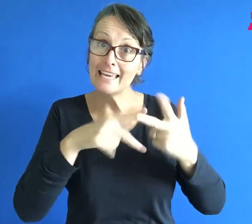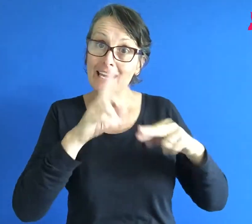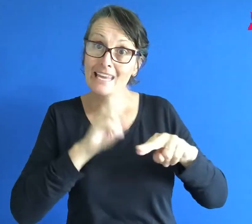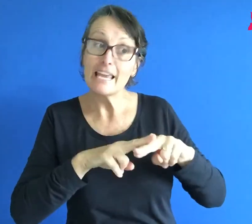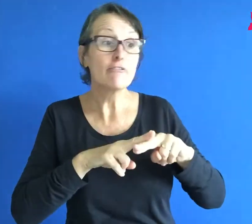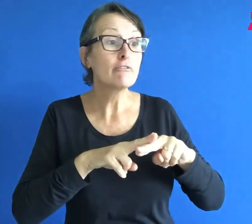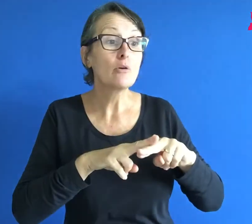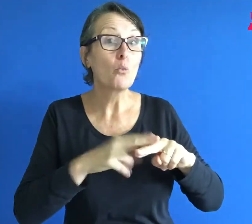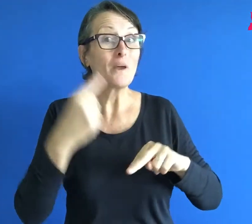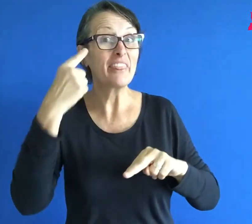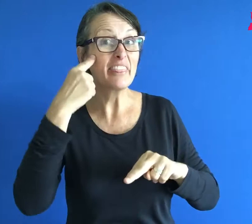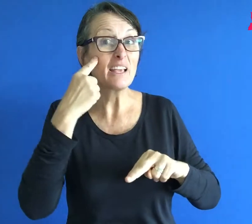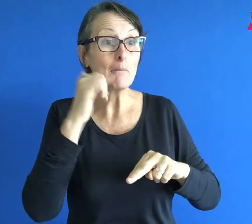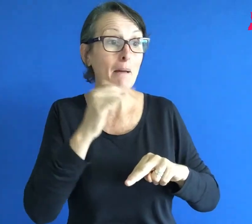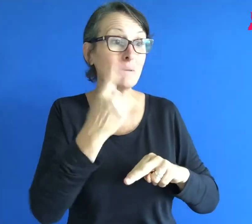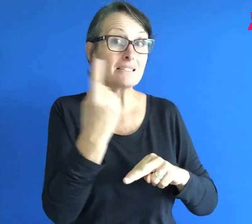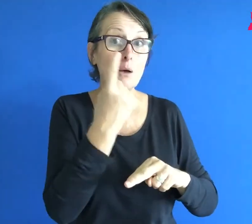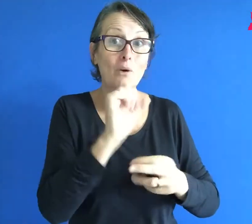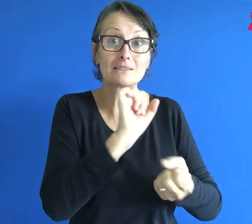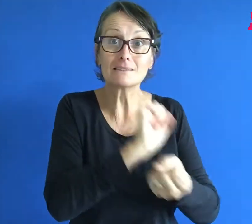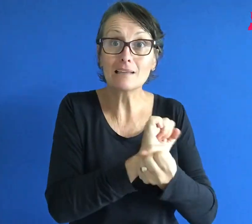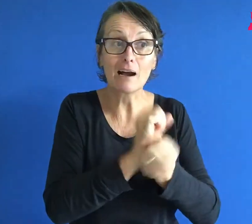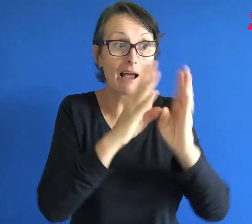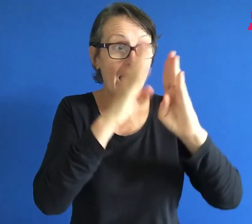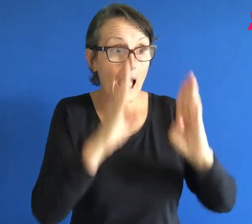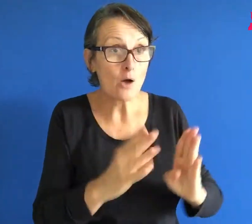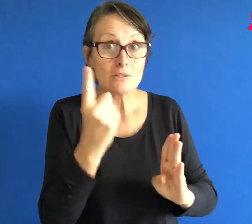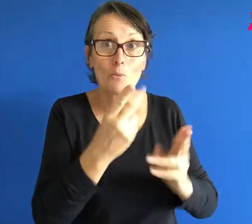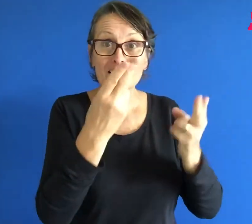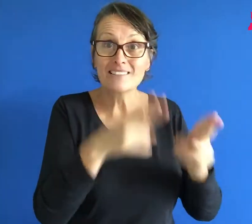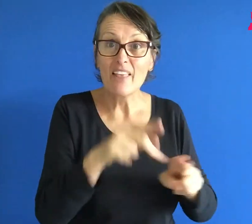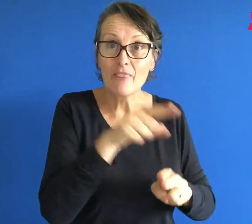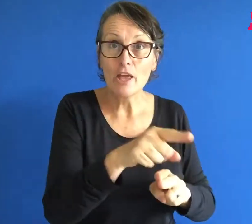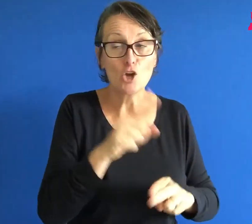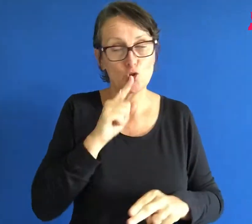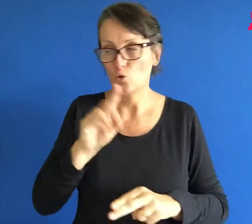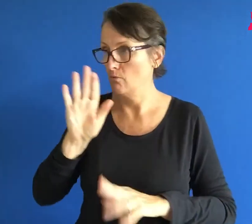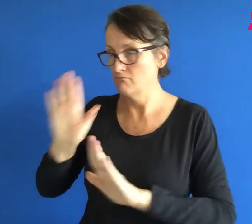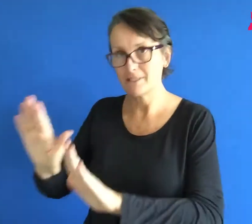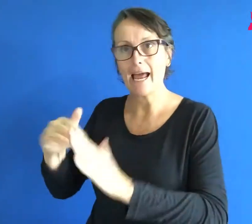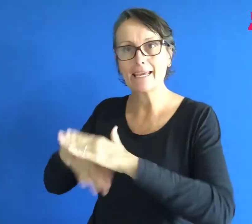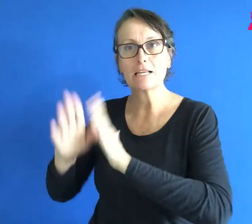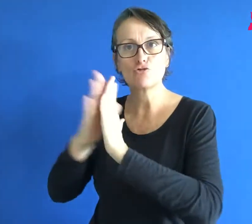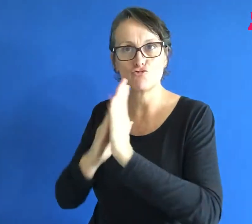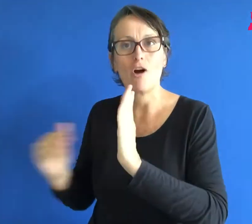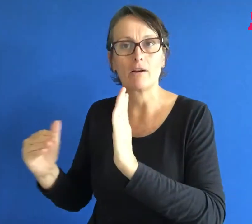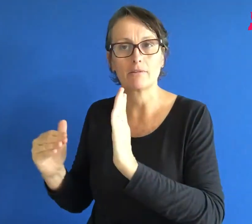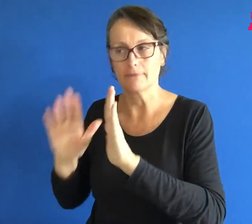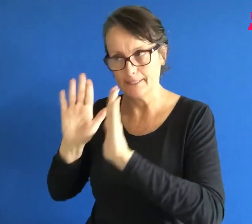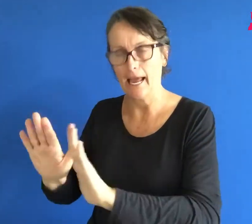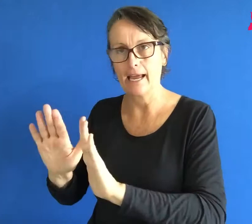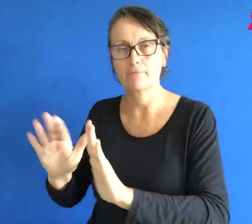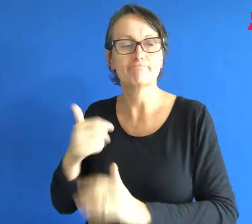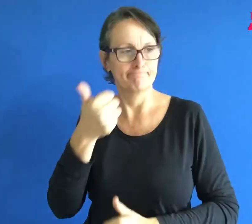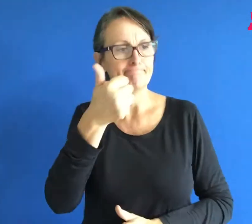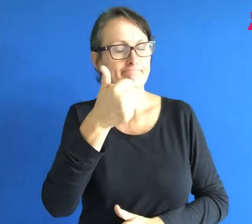in the truck. I went, yep, good idea. Don't need to do it again. So I'd actually made the conscious decision, I don't need to